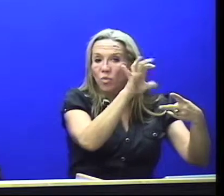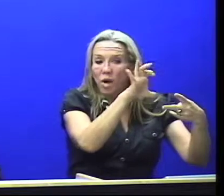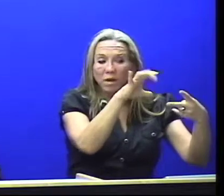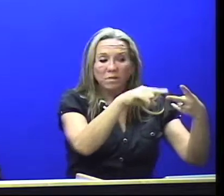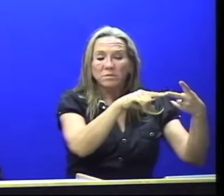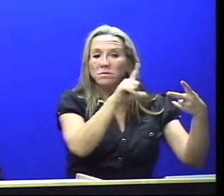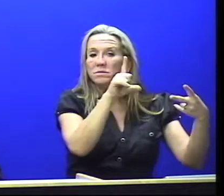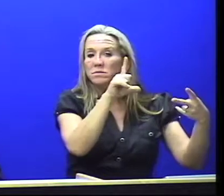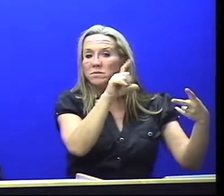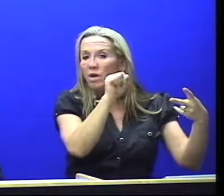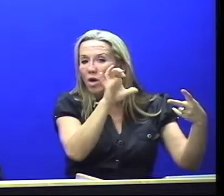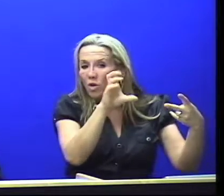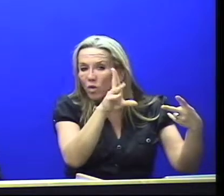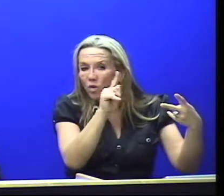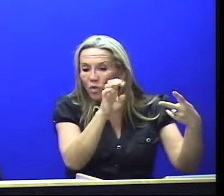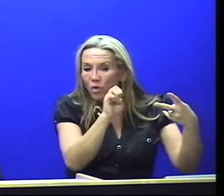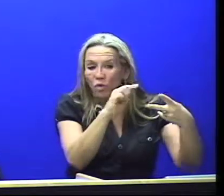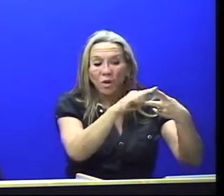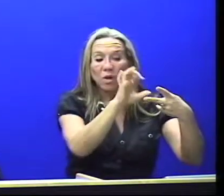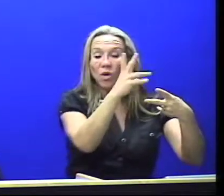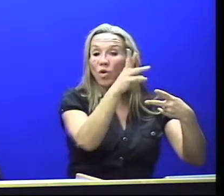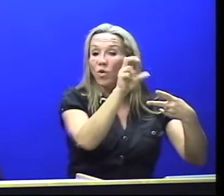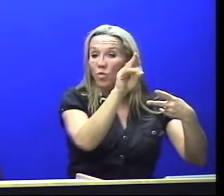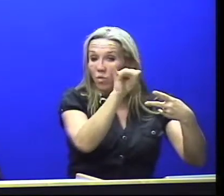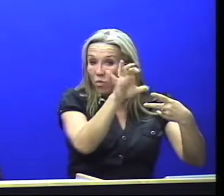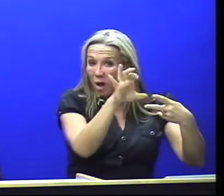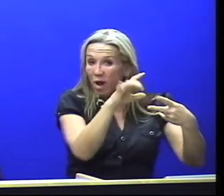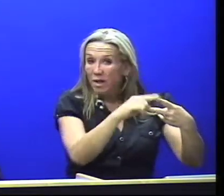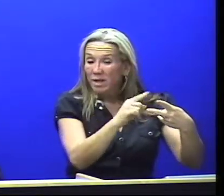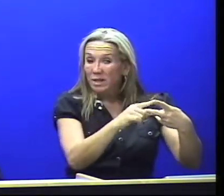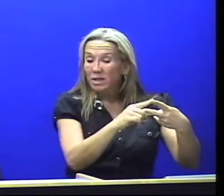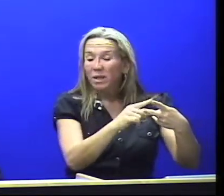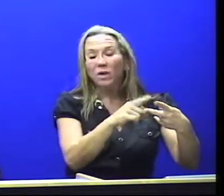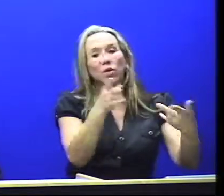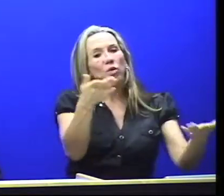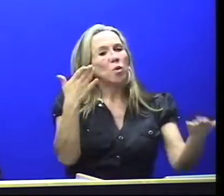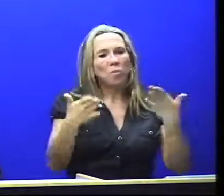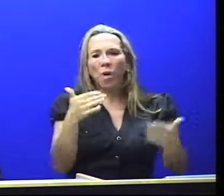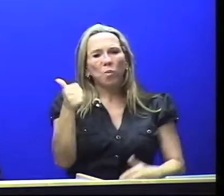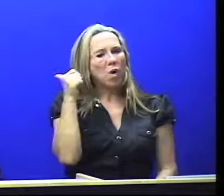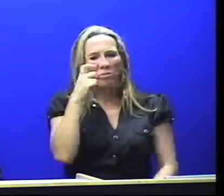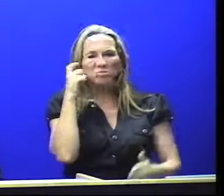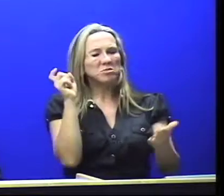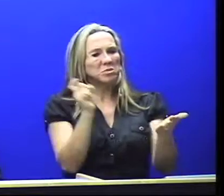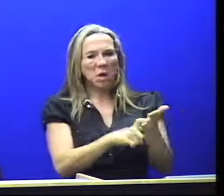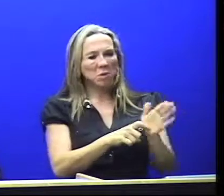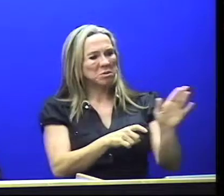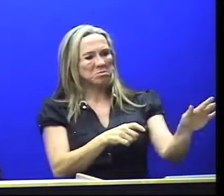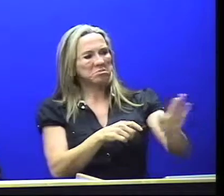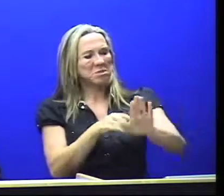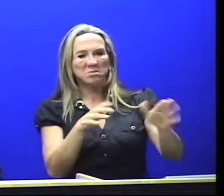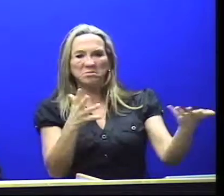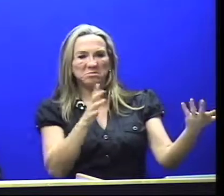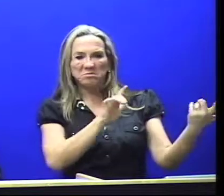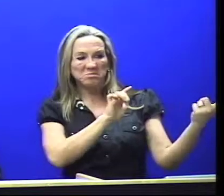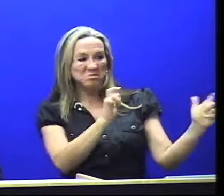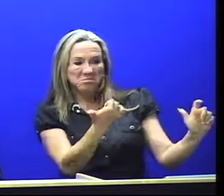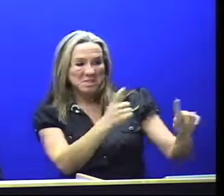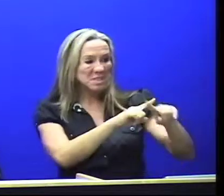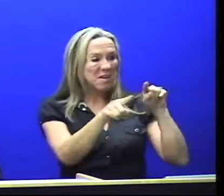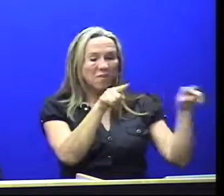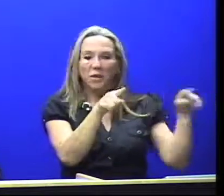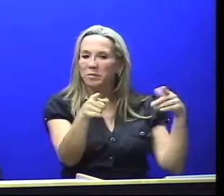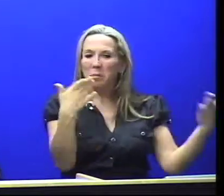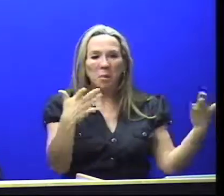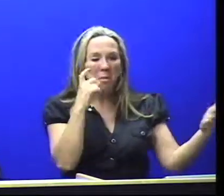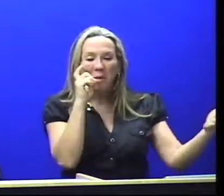leukemia. With chronic leukemia, you probably won't notice any difference. Many